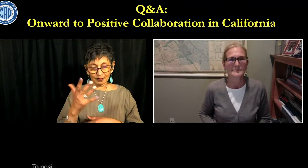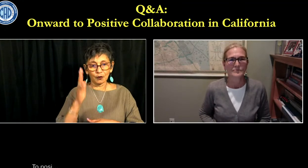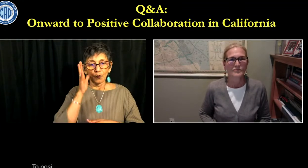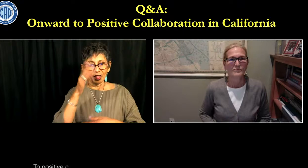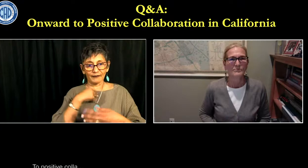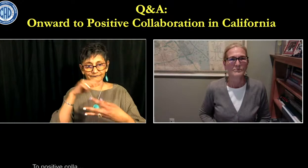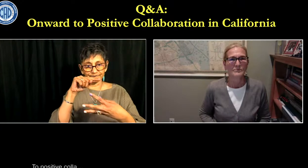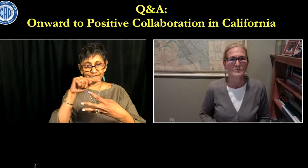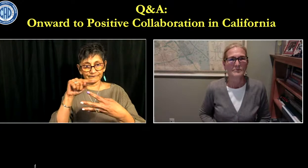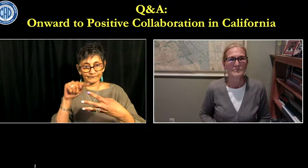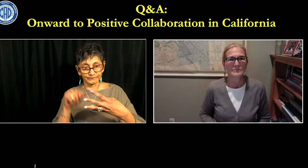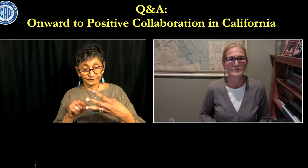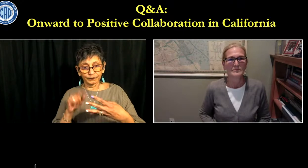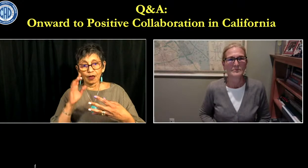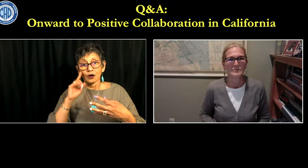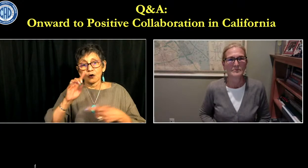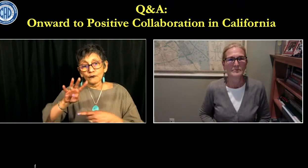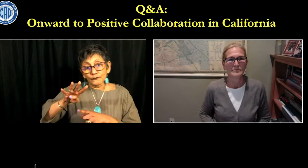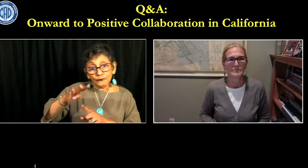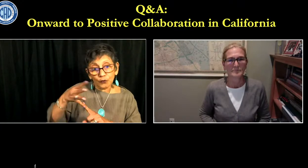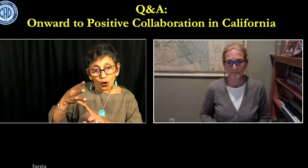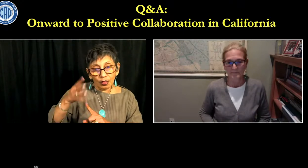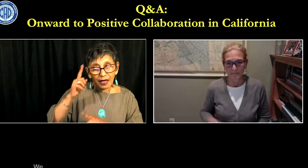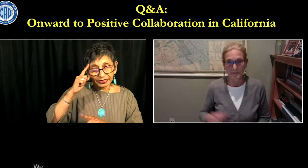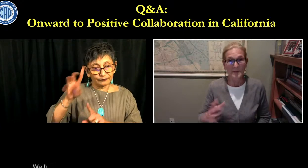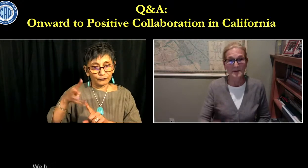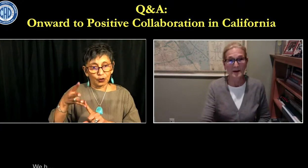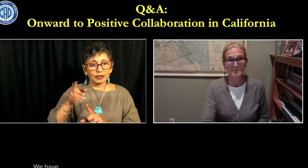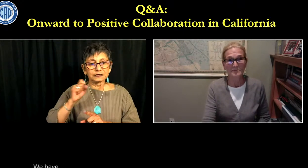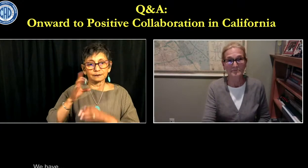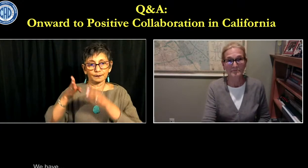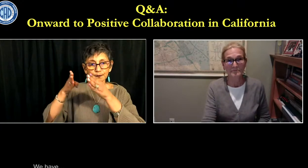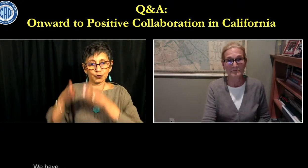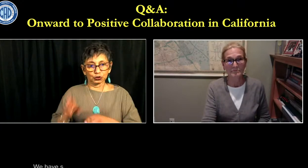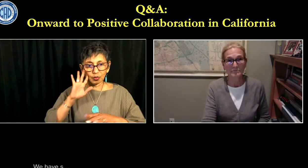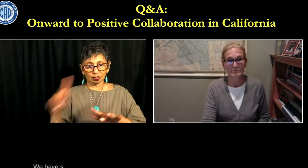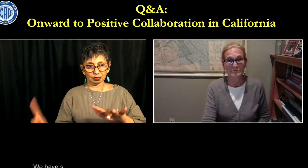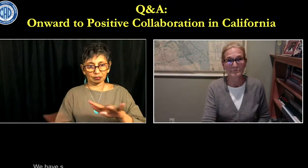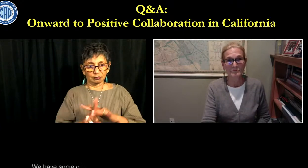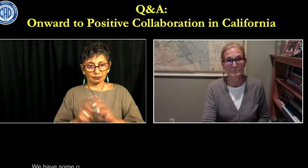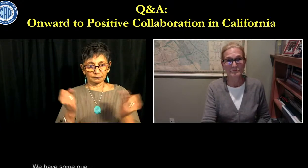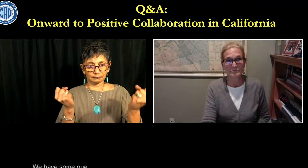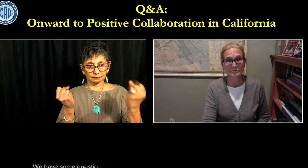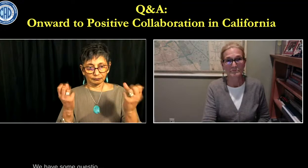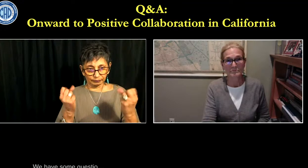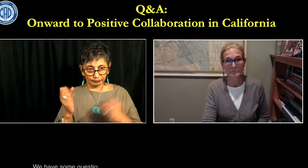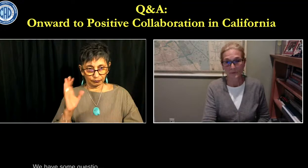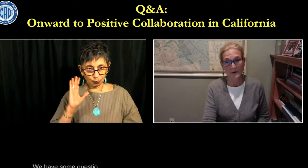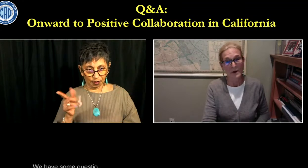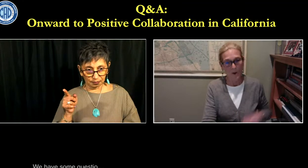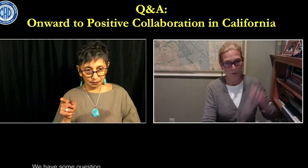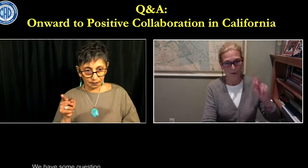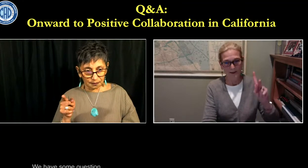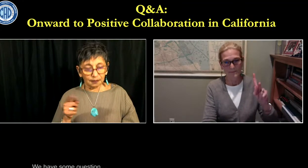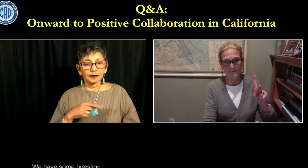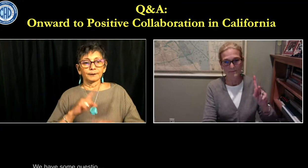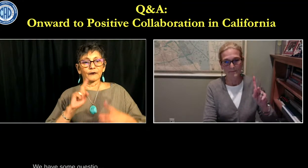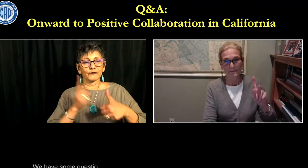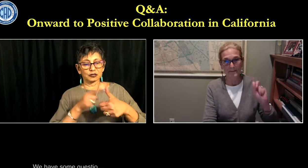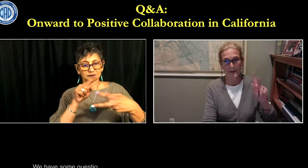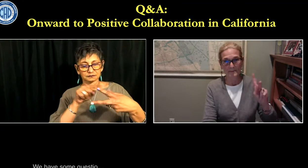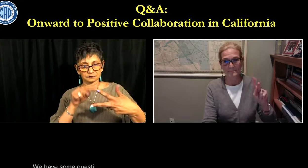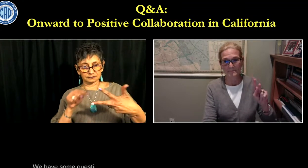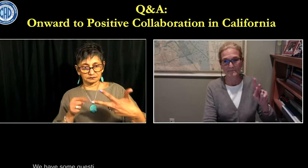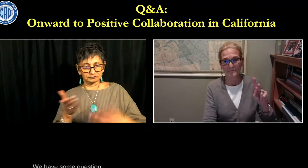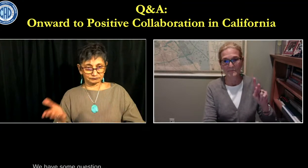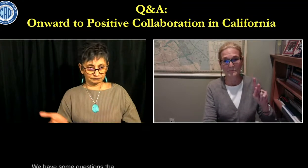some questions that we are going to have addressed, and I think the fourth is going